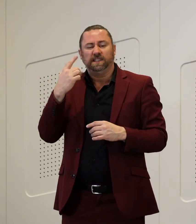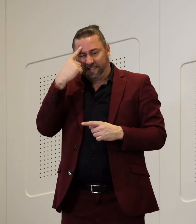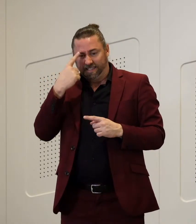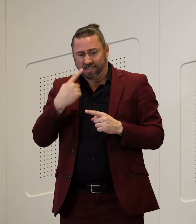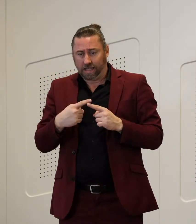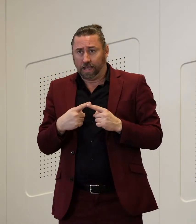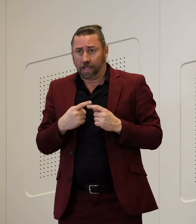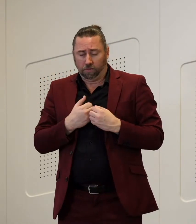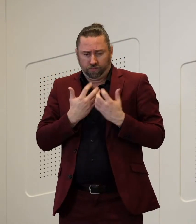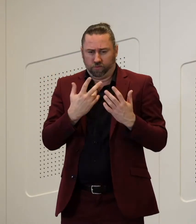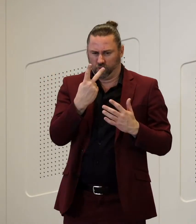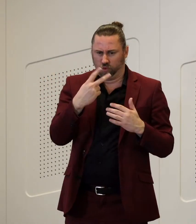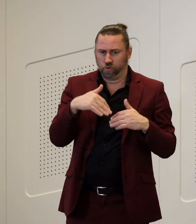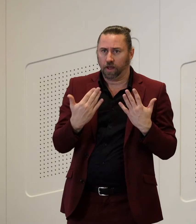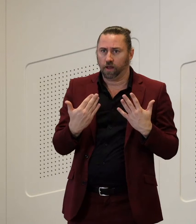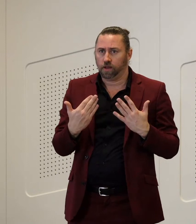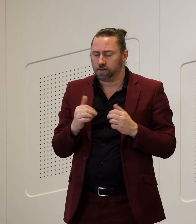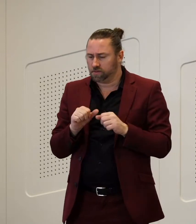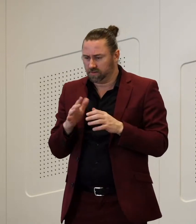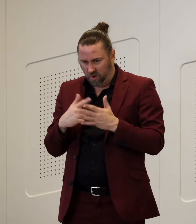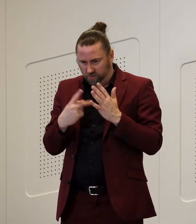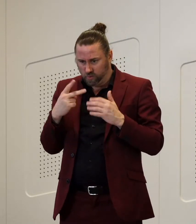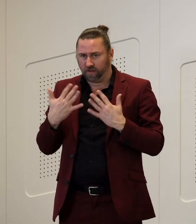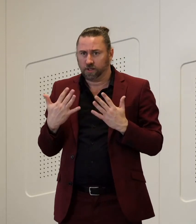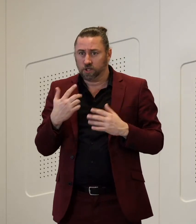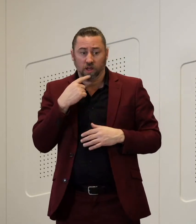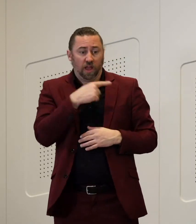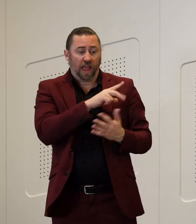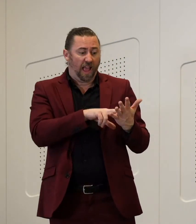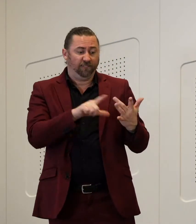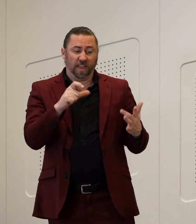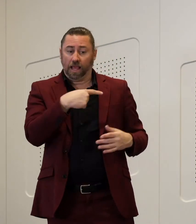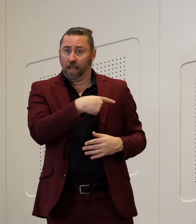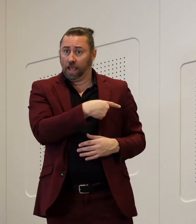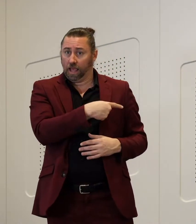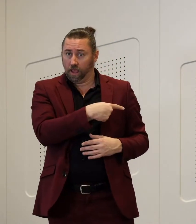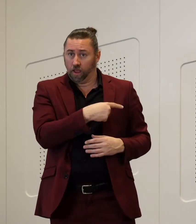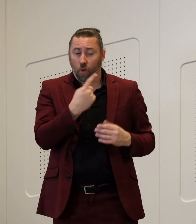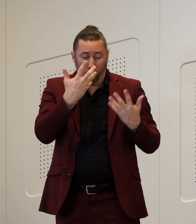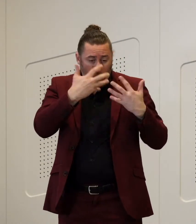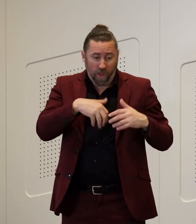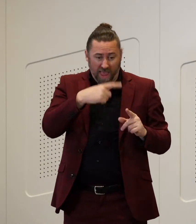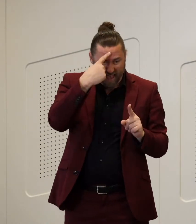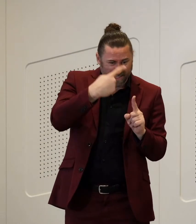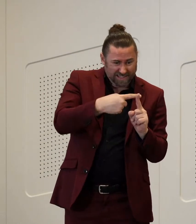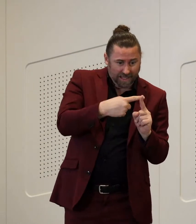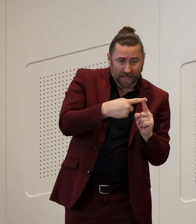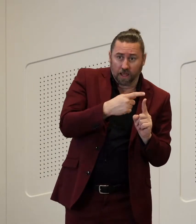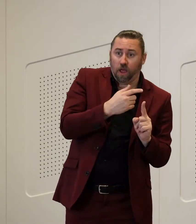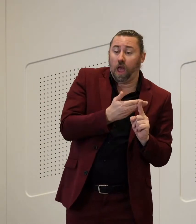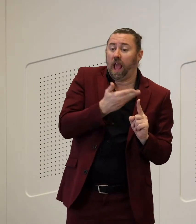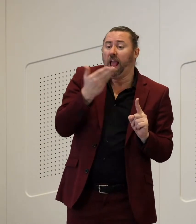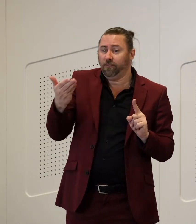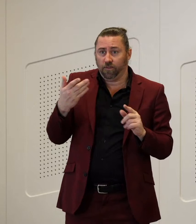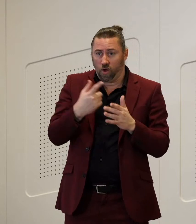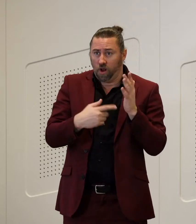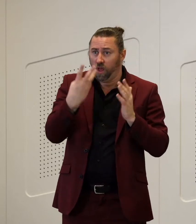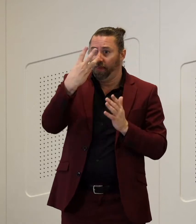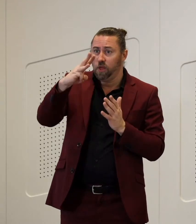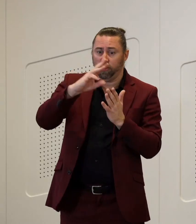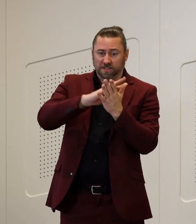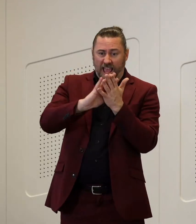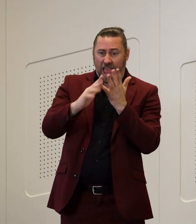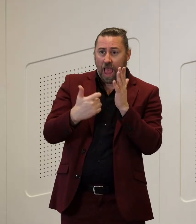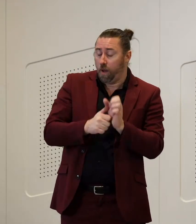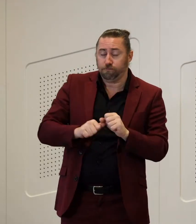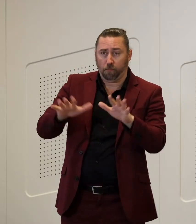In Victoria, they're seeing spread from one person to the next in 30 hours. So I would have expected there would have been spread and